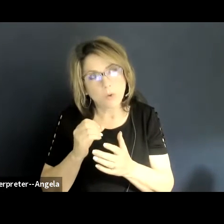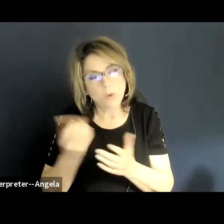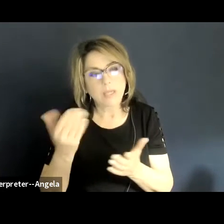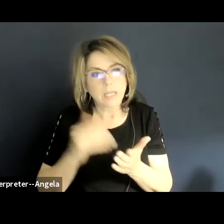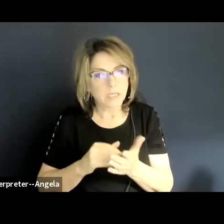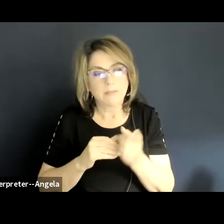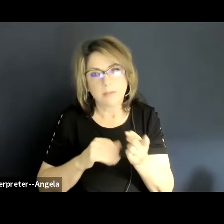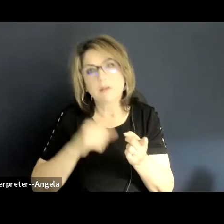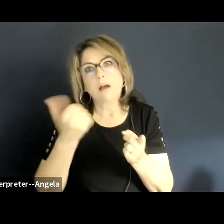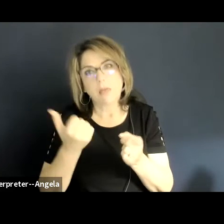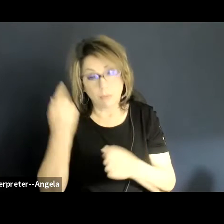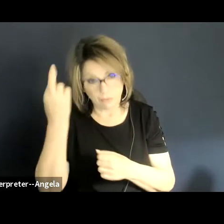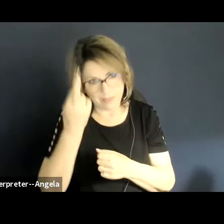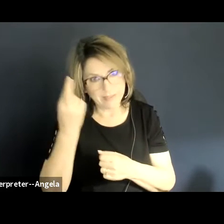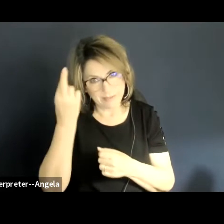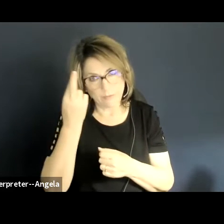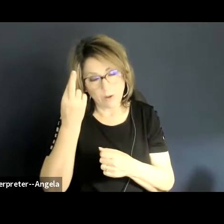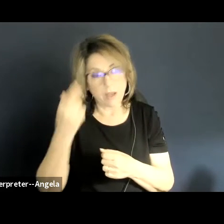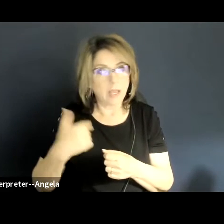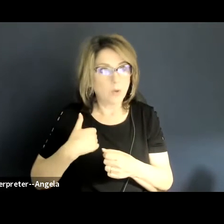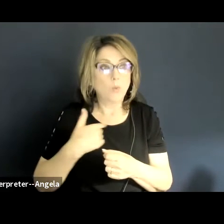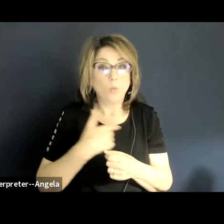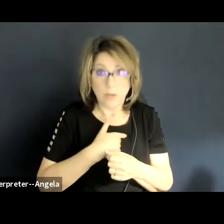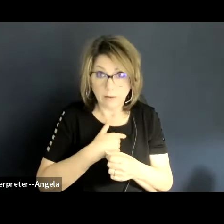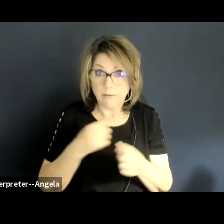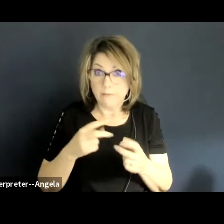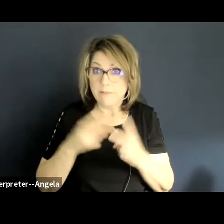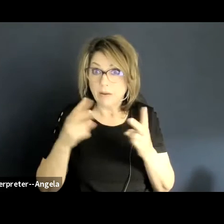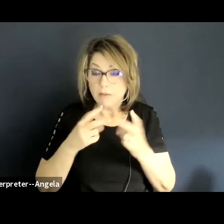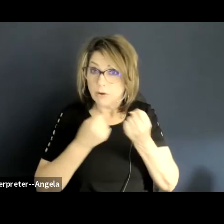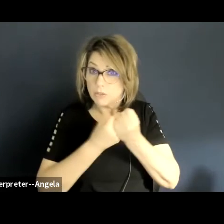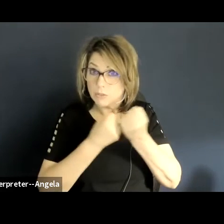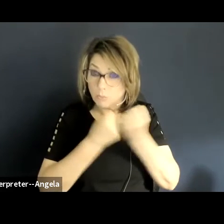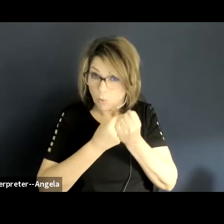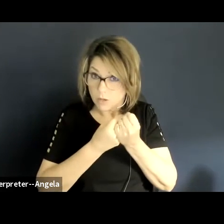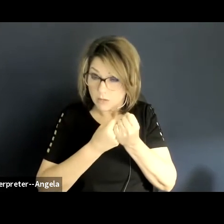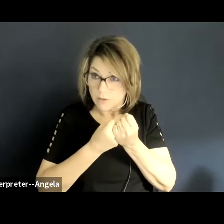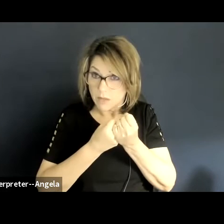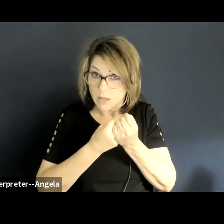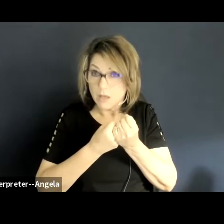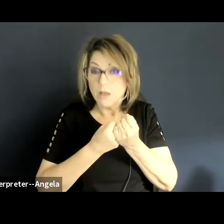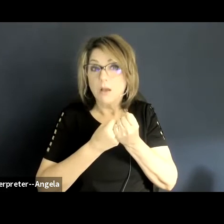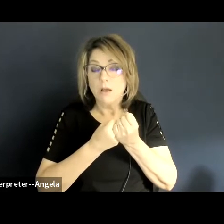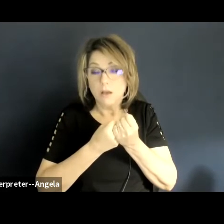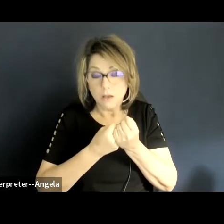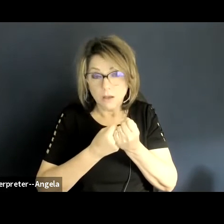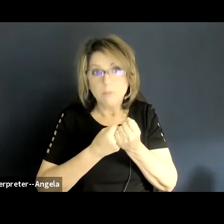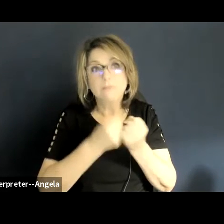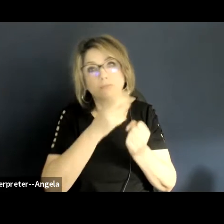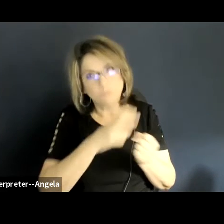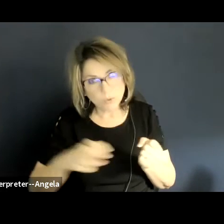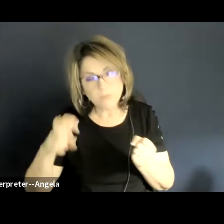another one of those reasons why, we're very supportive of moving to a managed care, Medicaid managed care